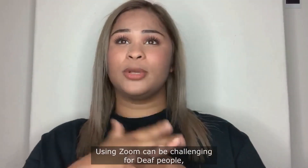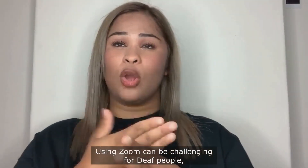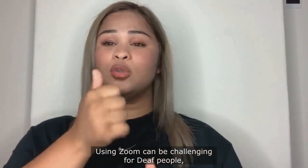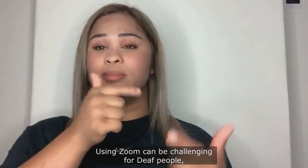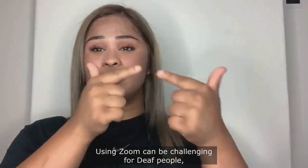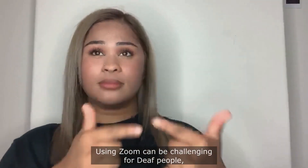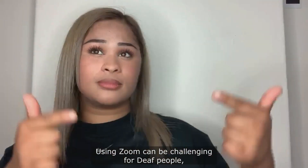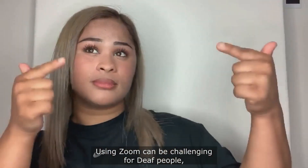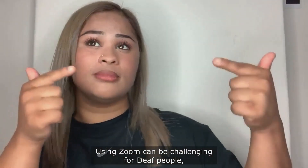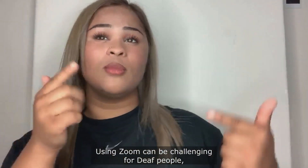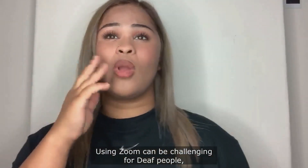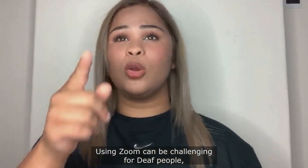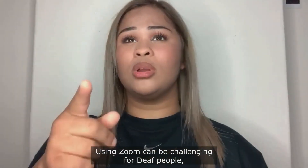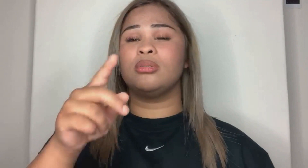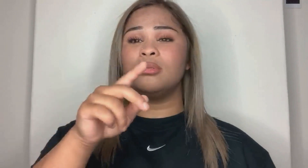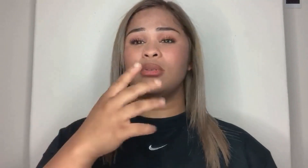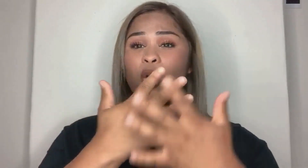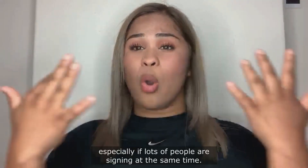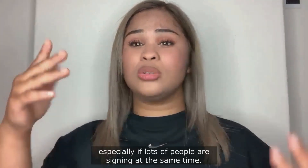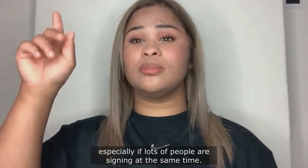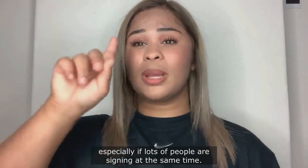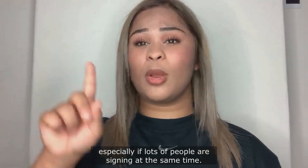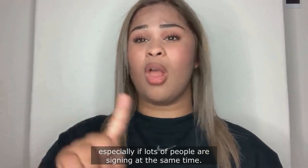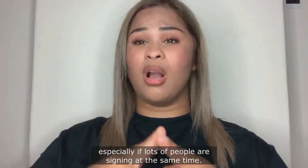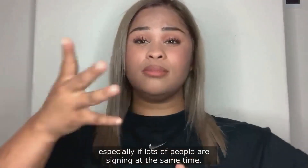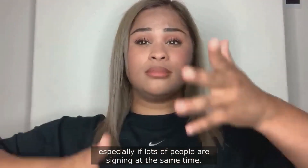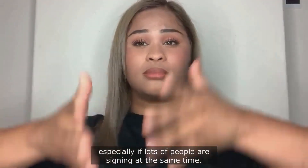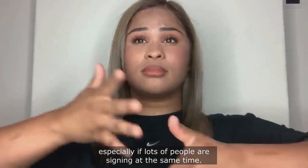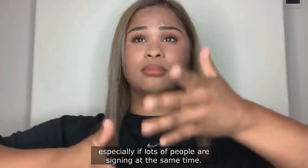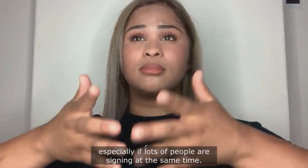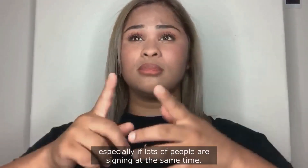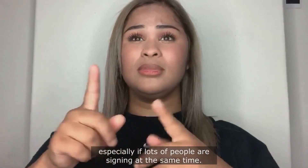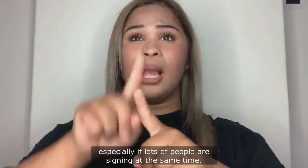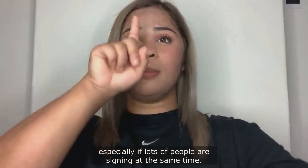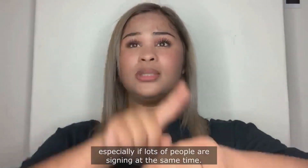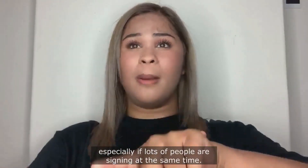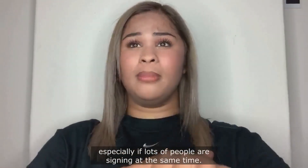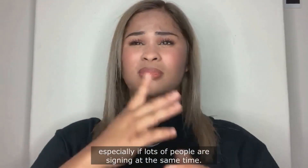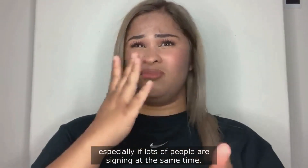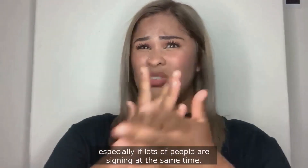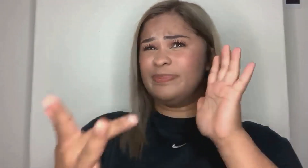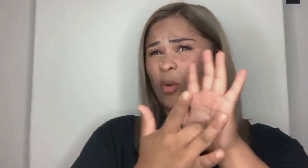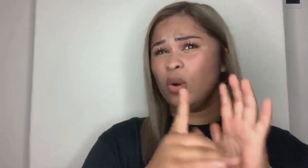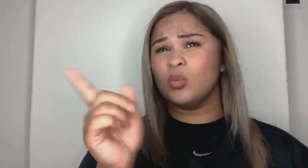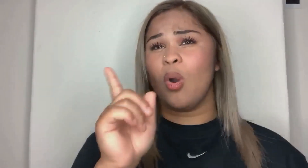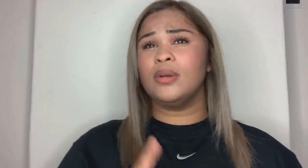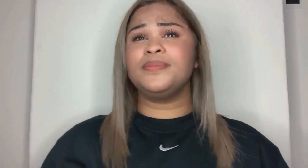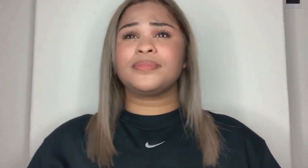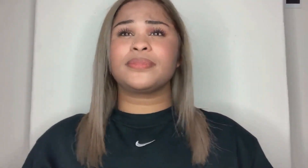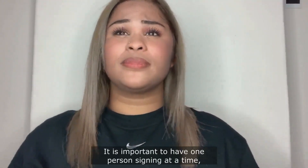Using Zoom can be challenging for deaf people, especially if lots of people are signing at the same time. It is